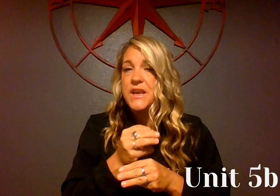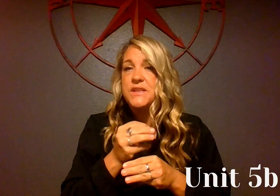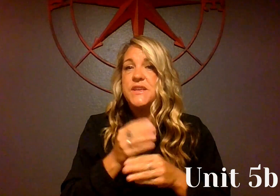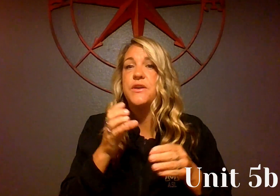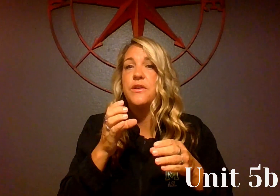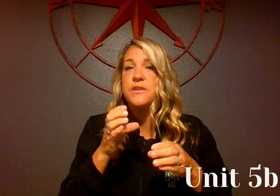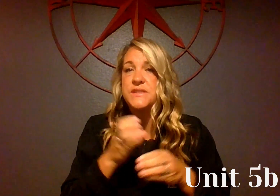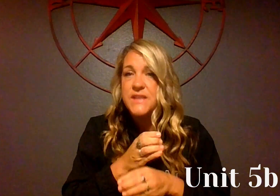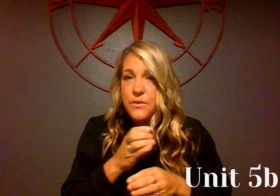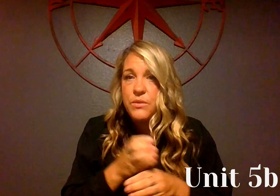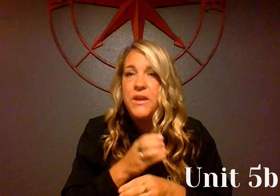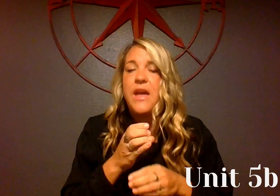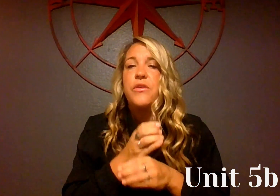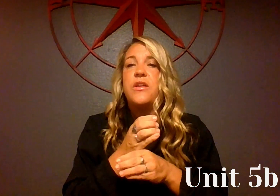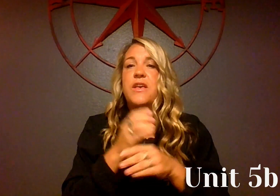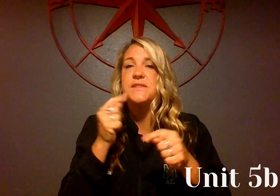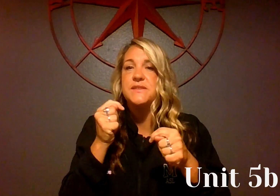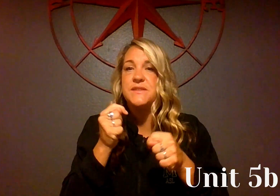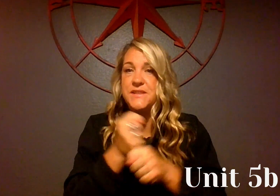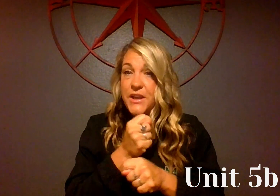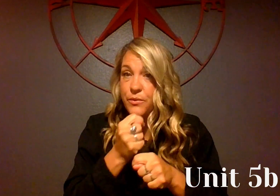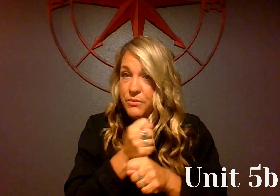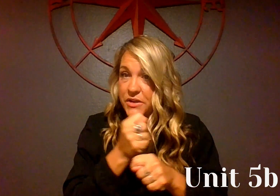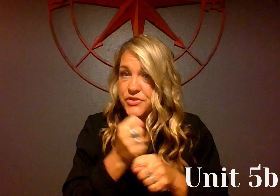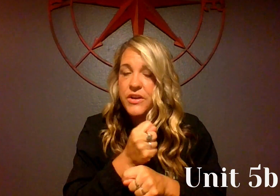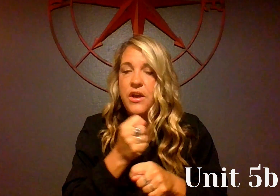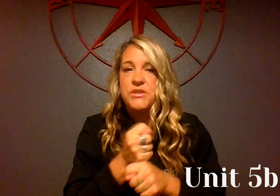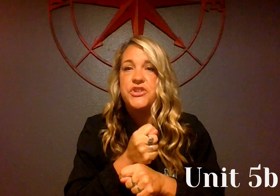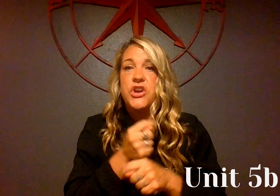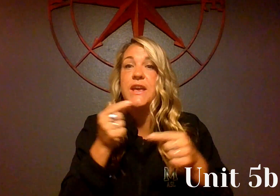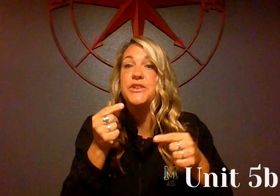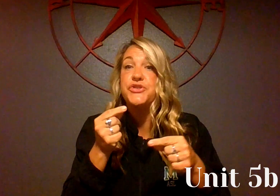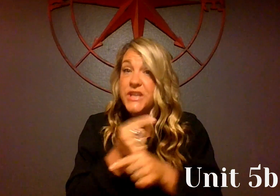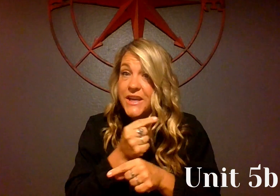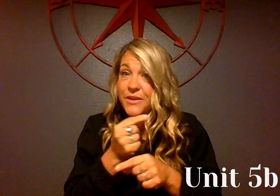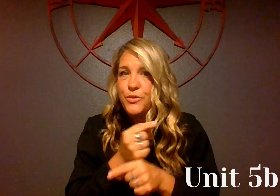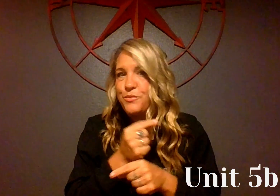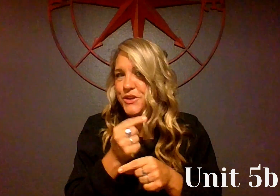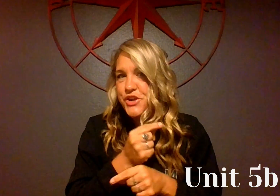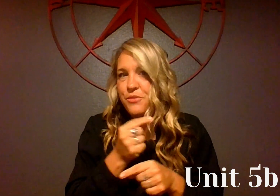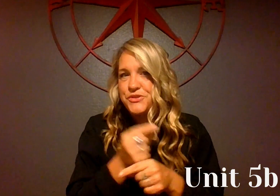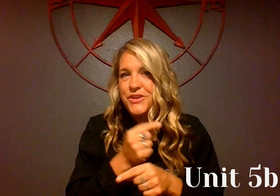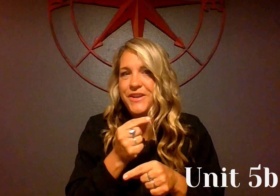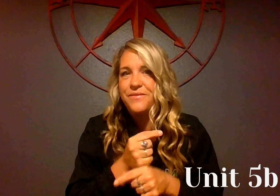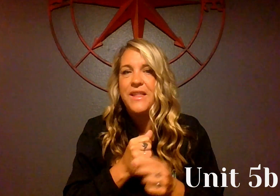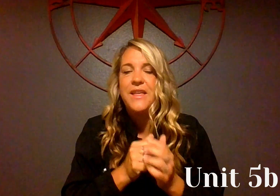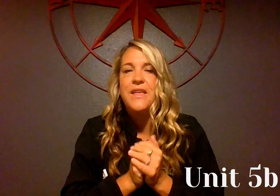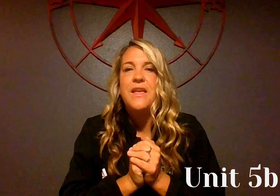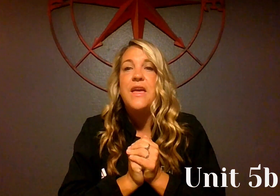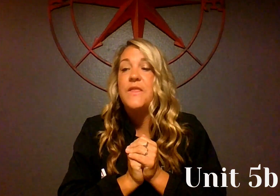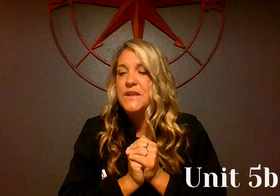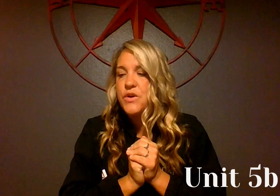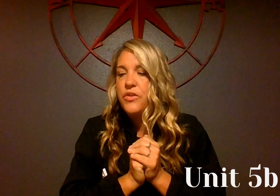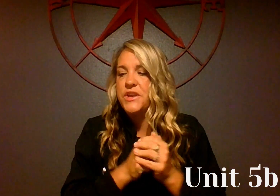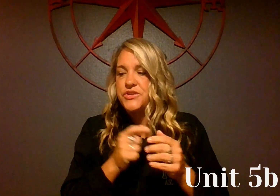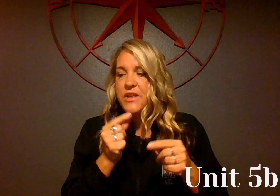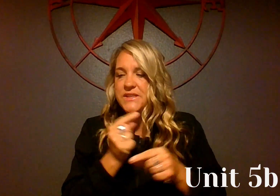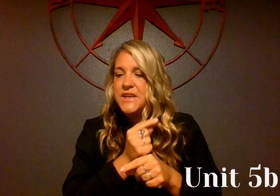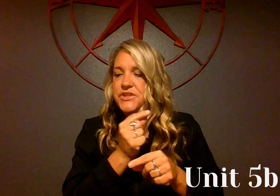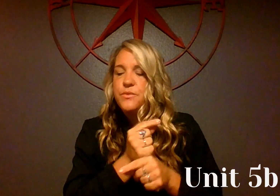is here. C would be calculus, T would be trigonometry, and G would be geometry. And that's called initialization. When